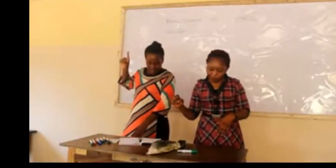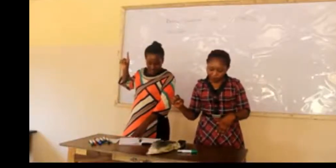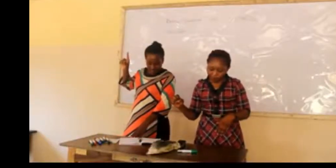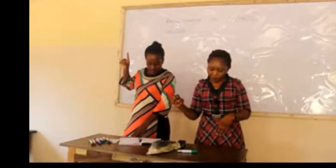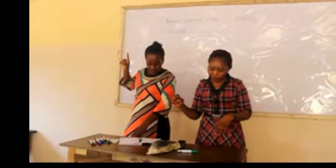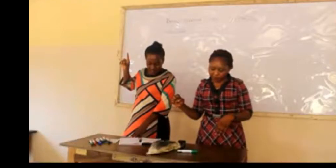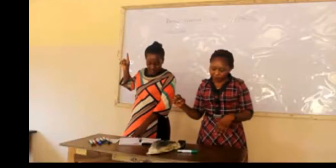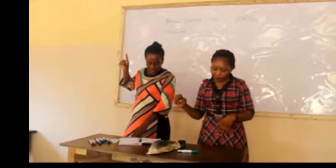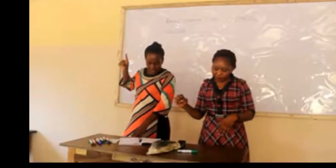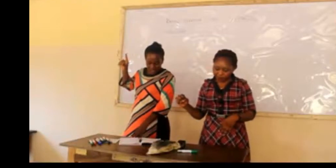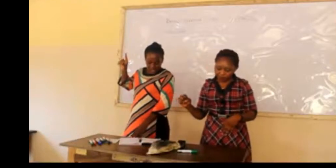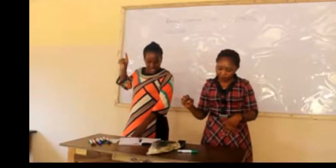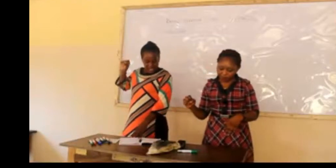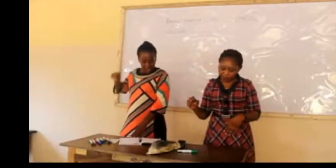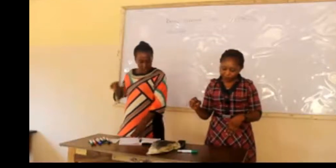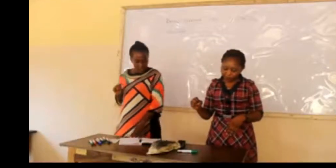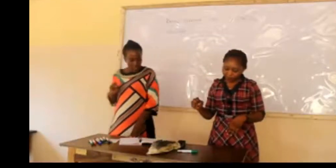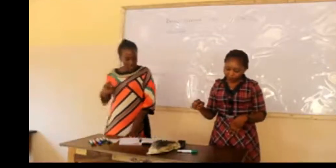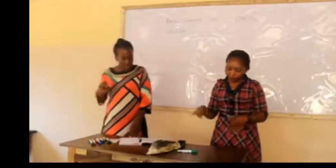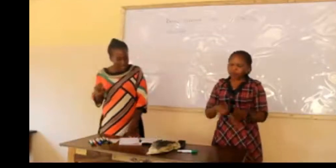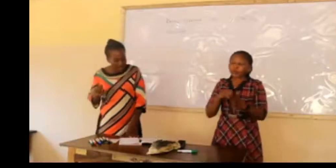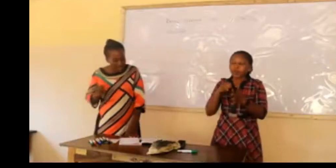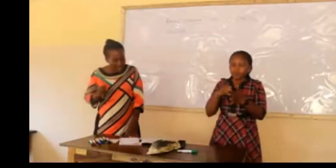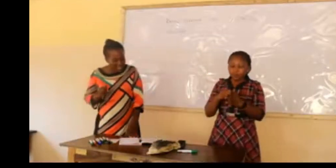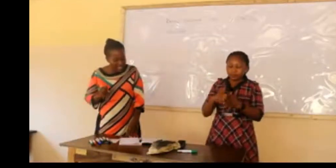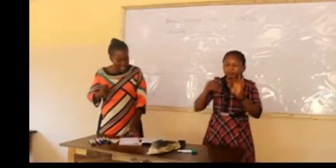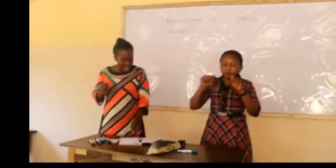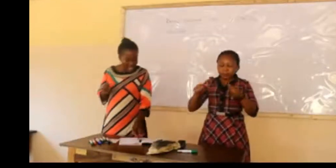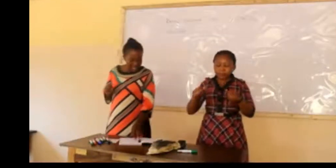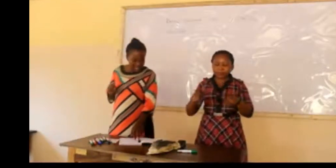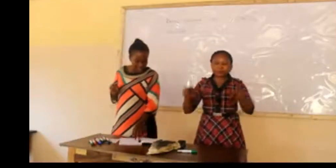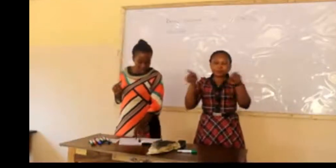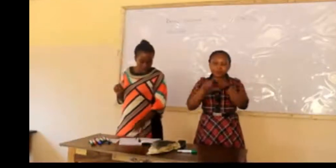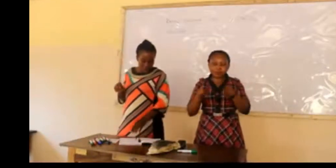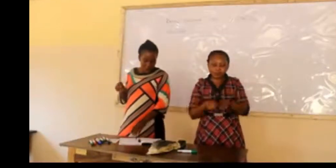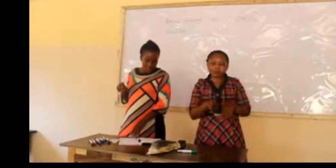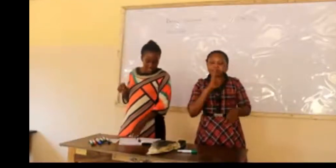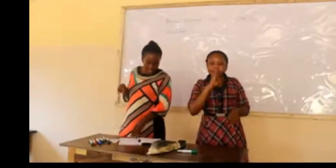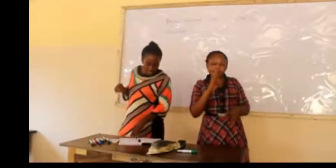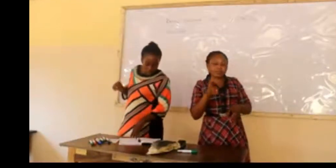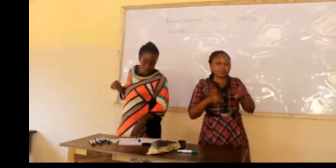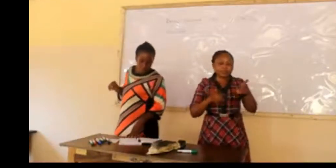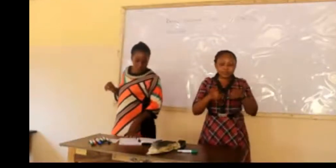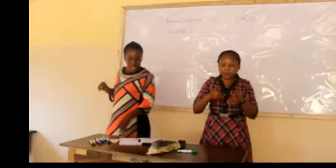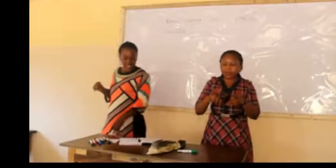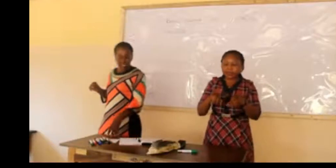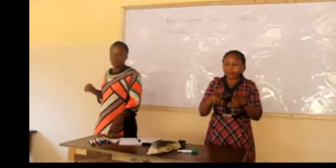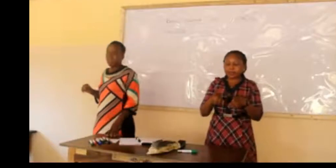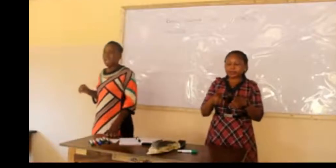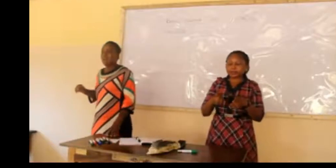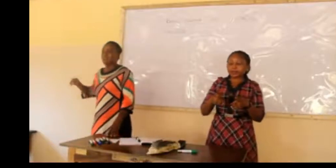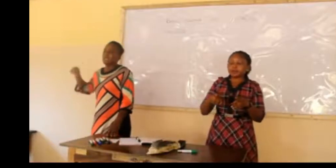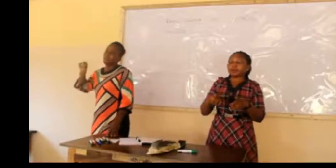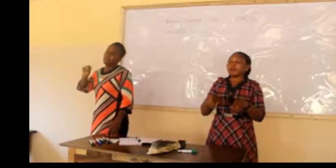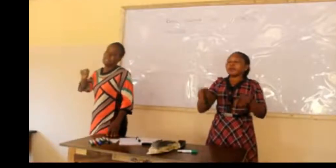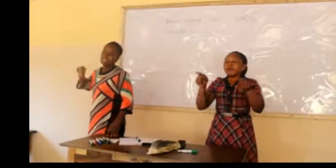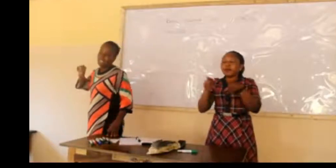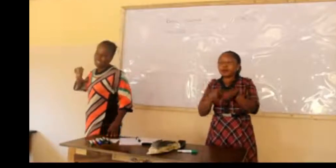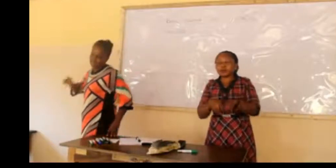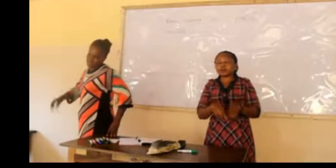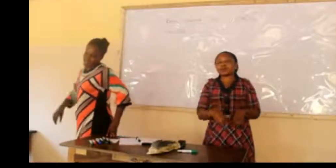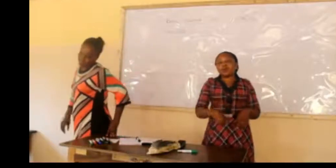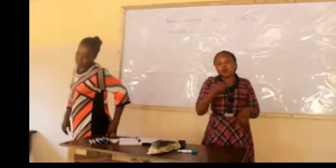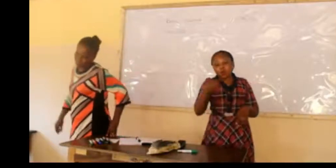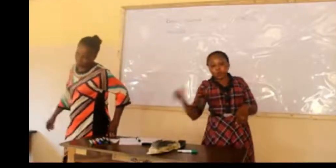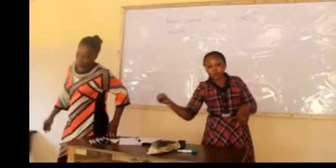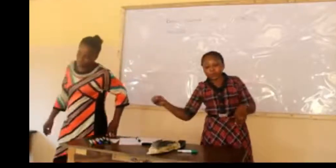bodies. It can also be defined as object that orbits around a